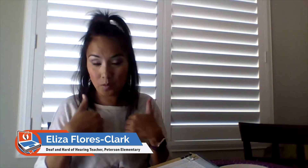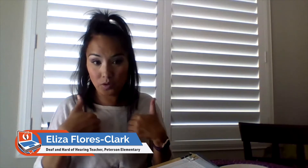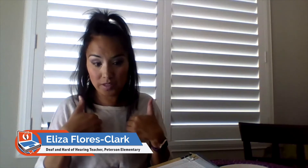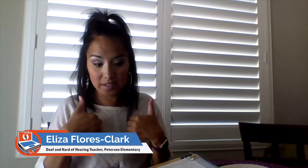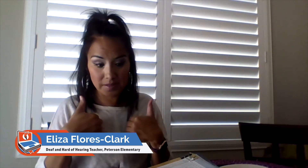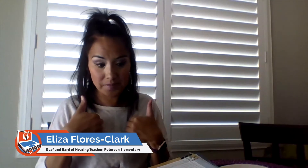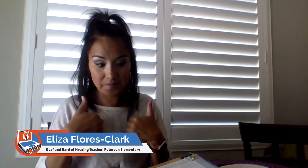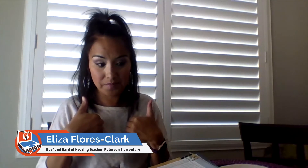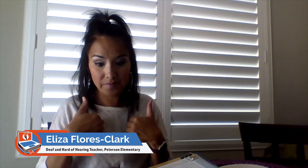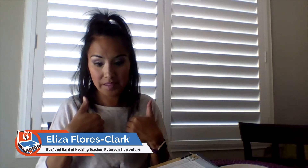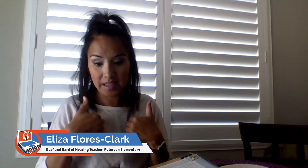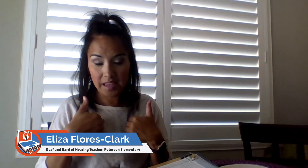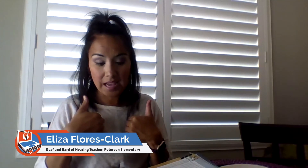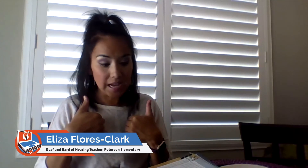animals.